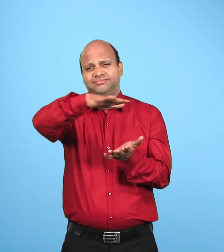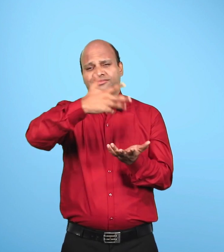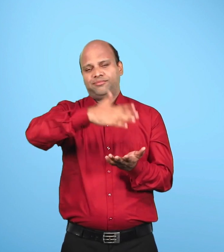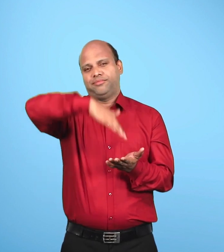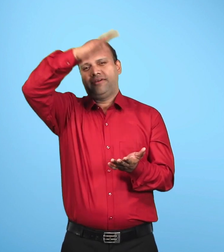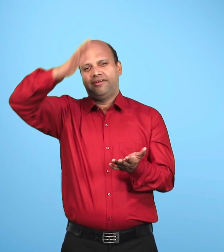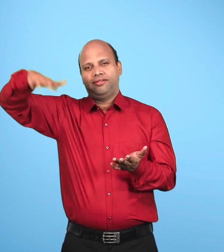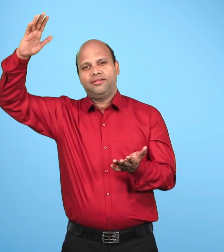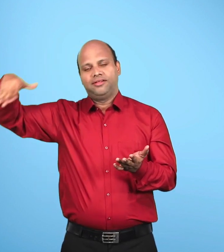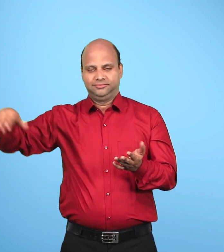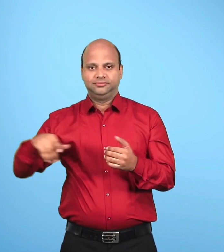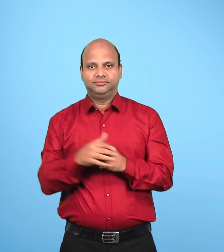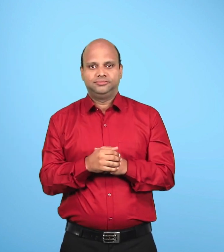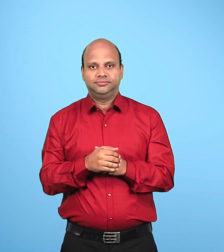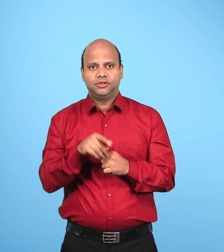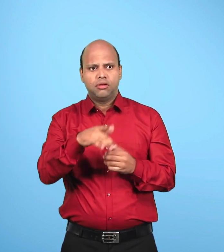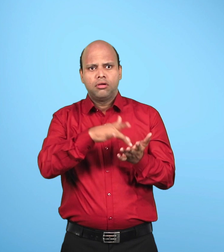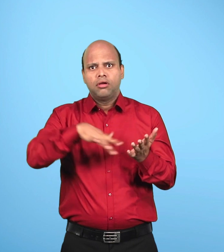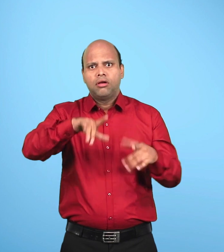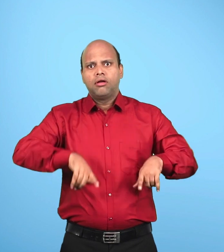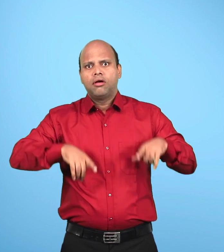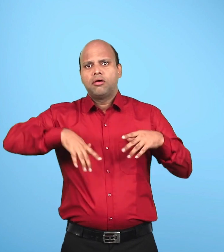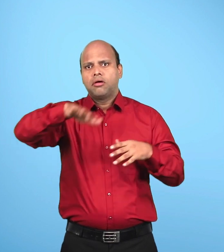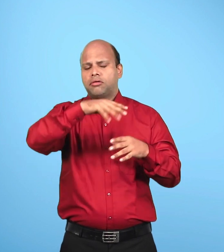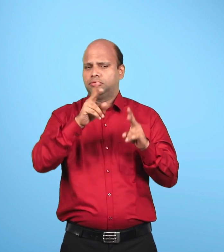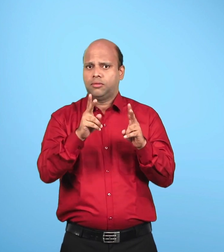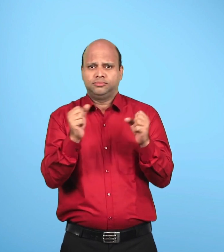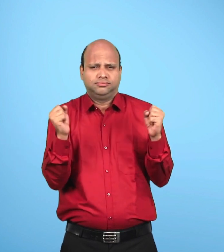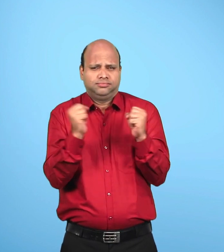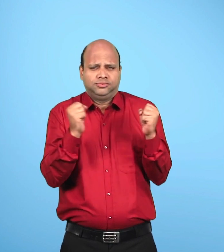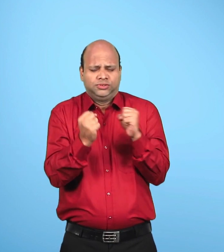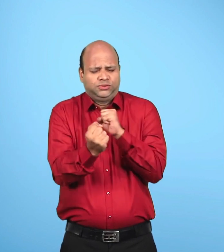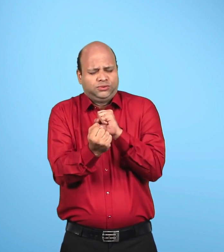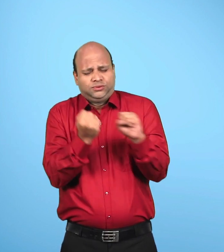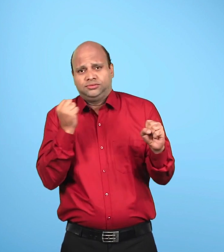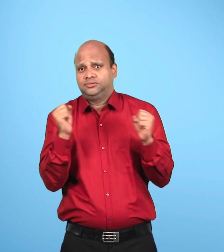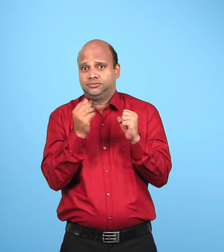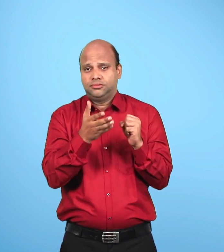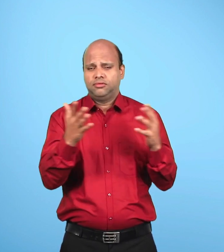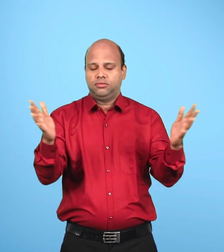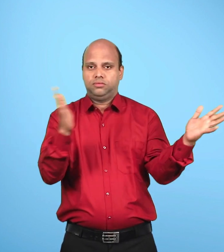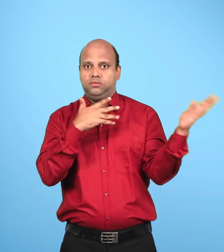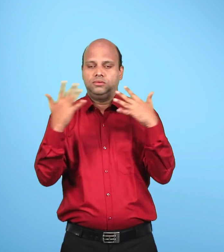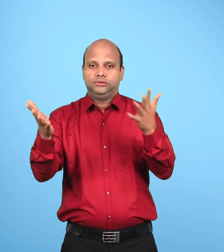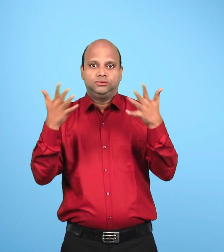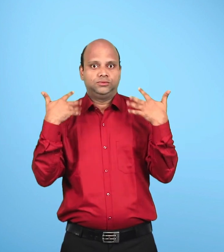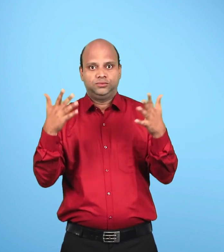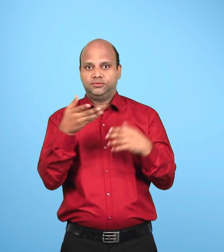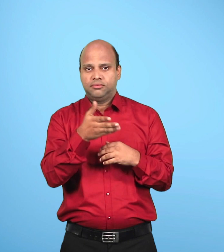Mountain regions. These habitats are normally very cold and windy. In some